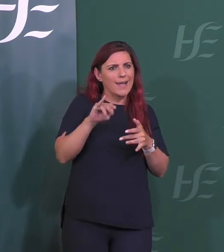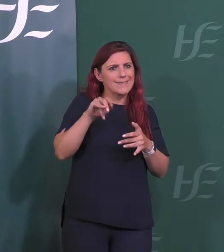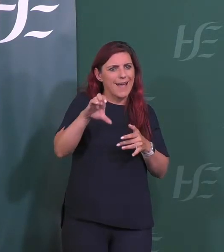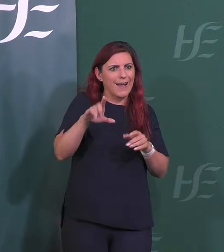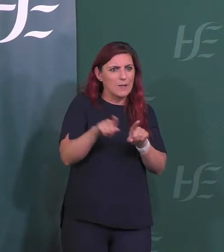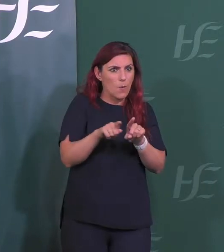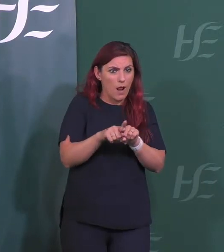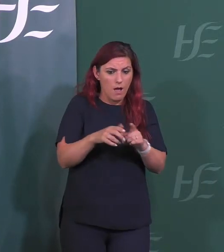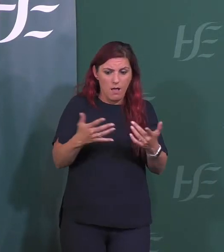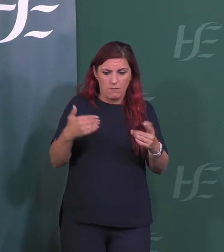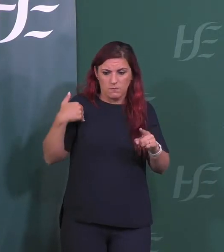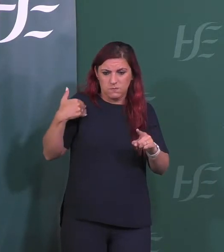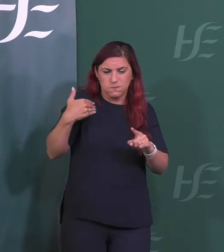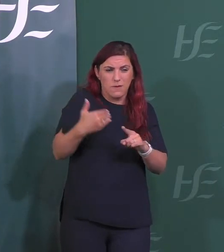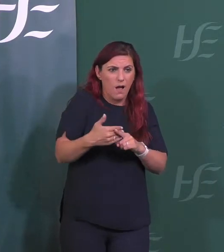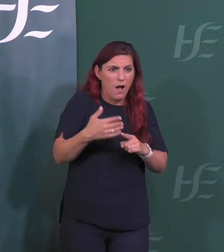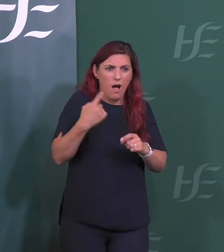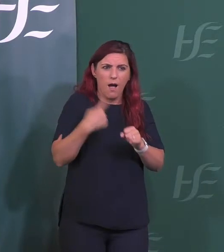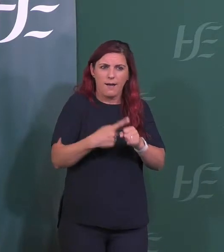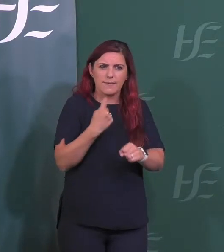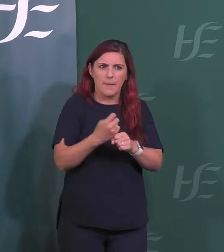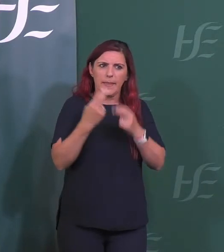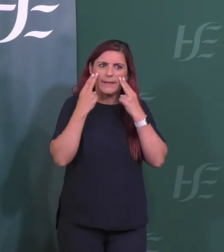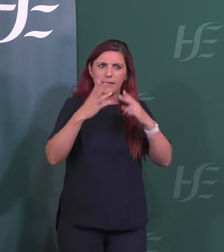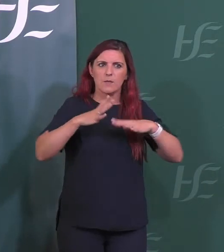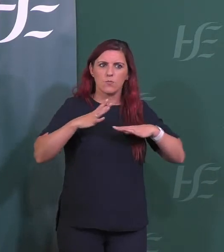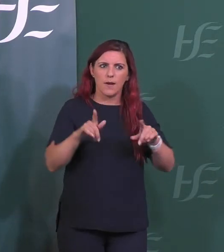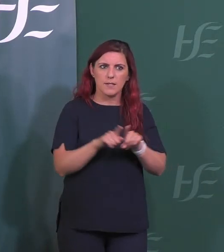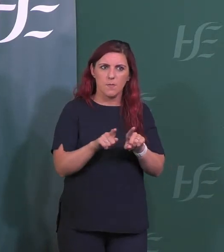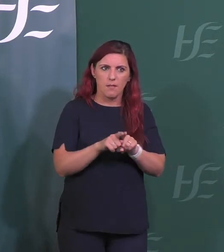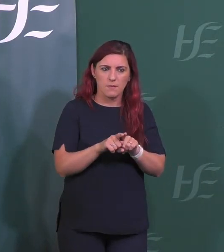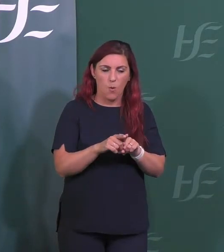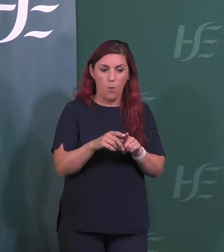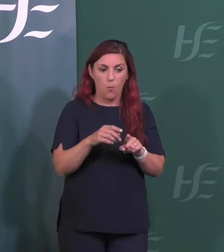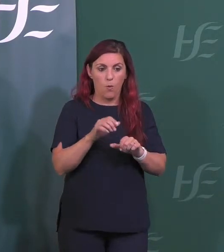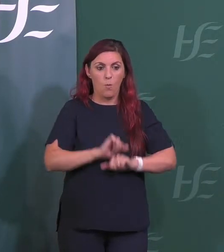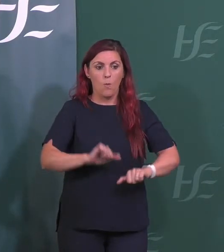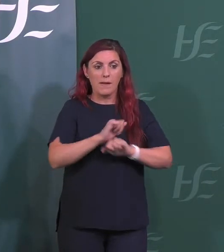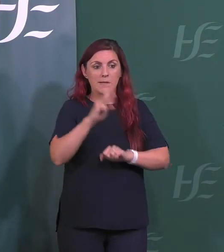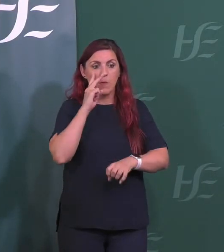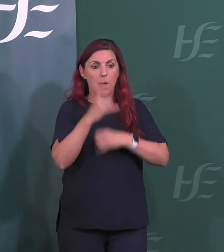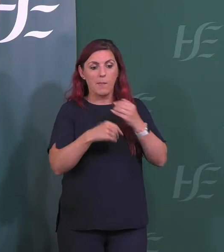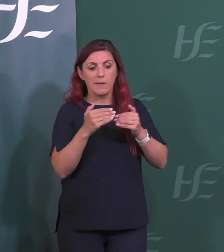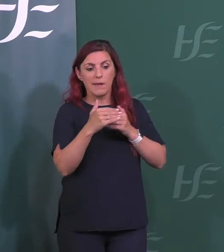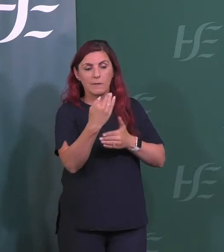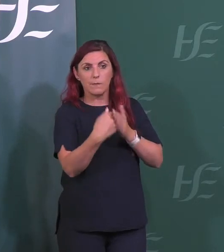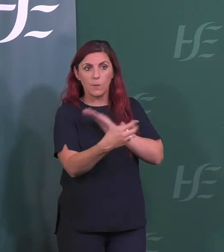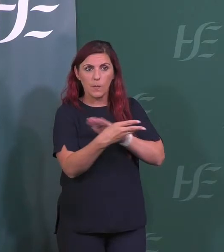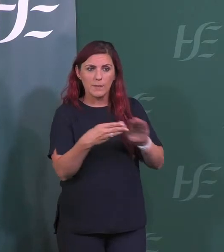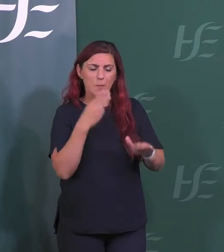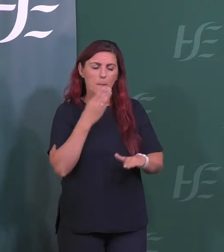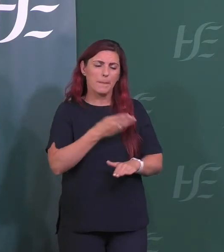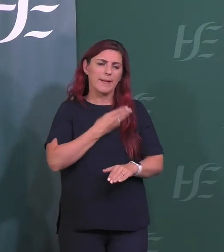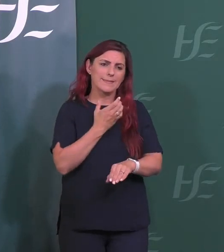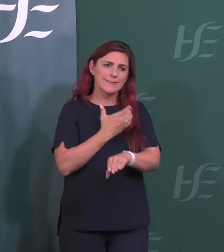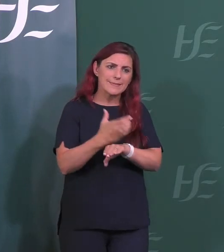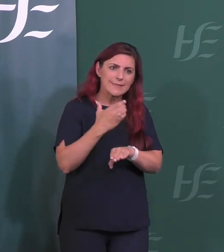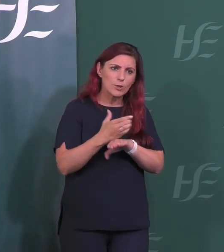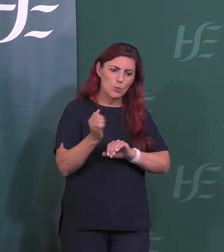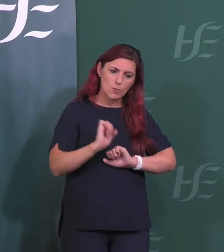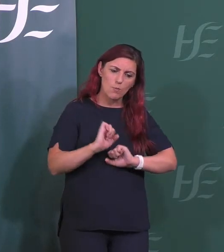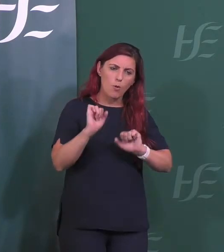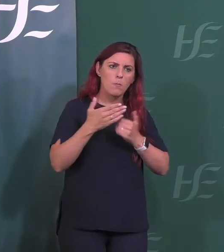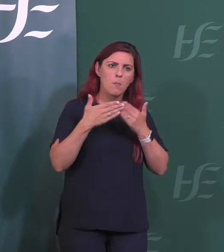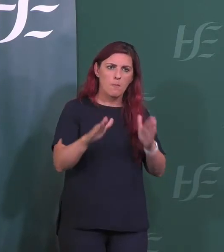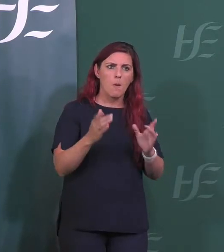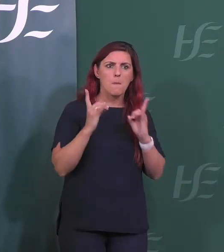treat the Delta variant with the seriousness that it merits in the coming weeks. Please continue to support our public health advice,